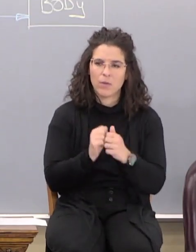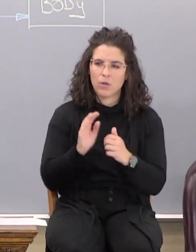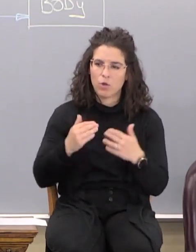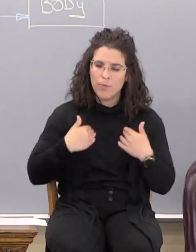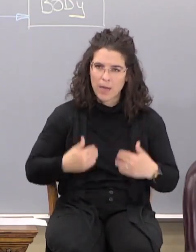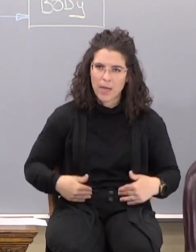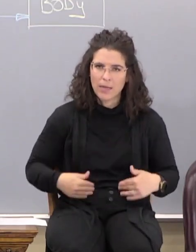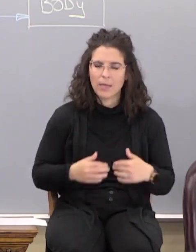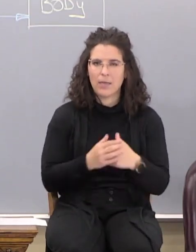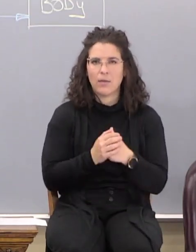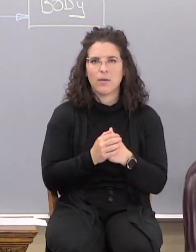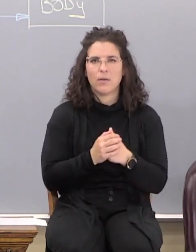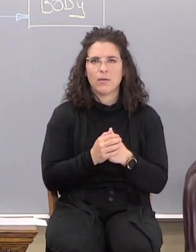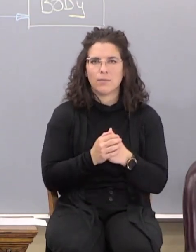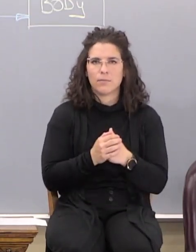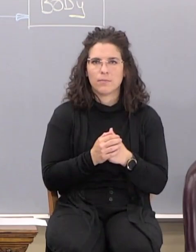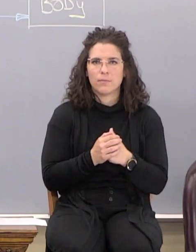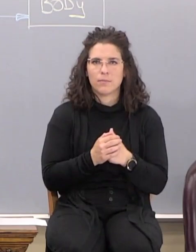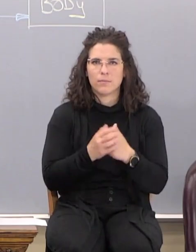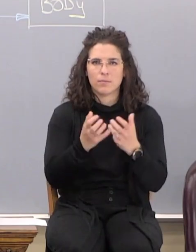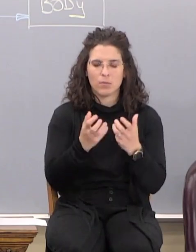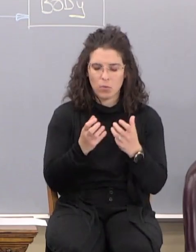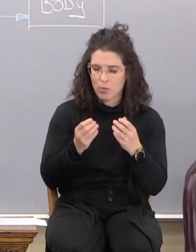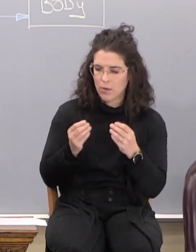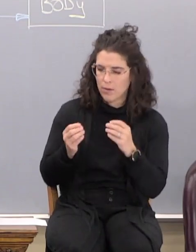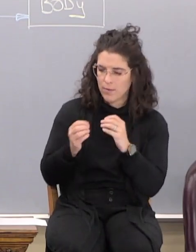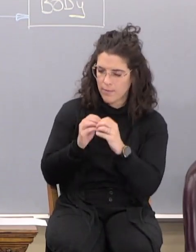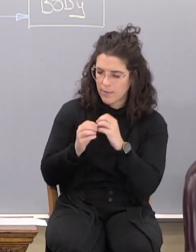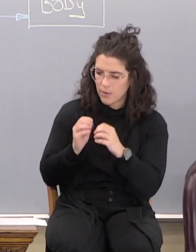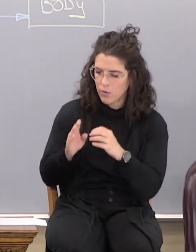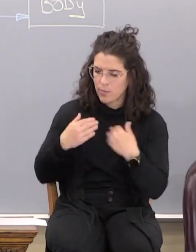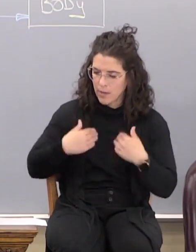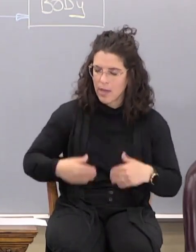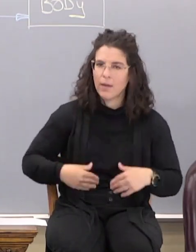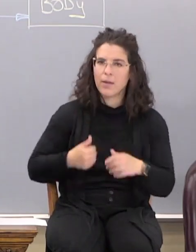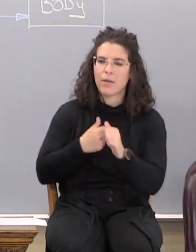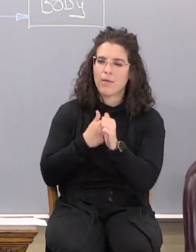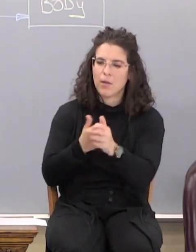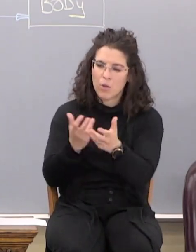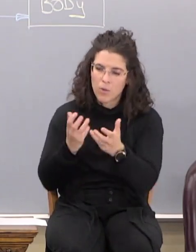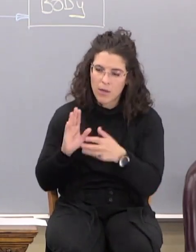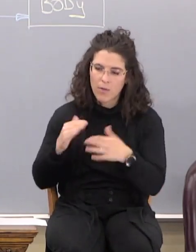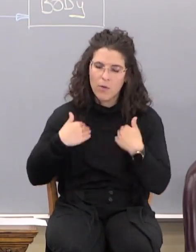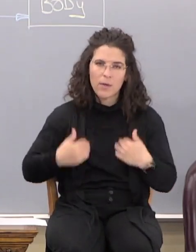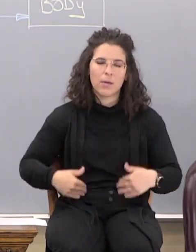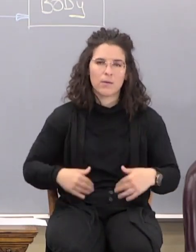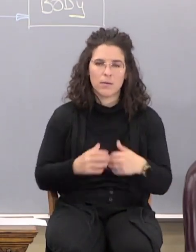body. They wanted to pamper their body. They wanted to follow the desires of their body.